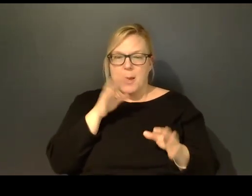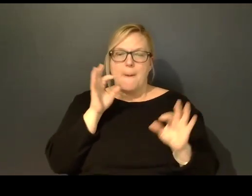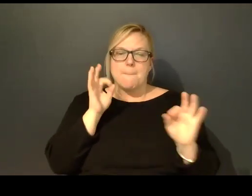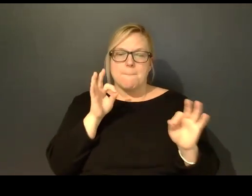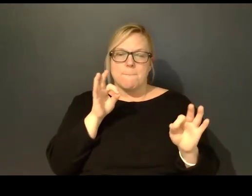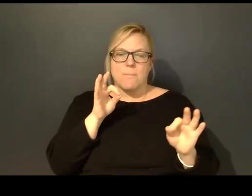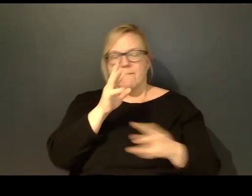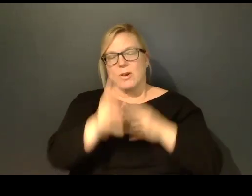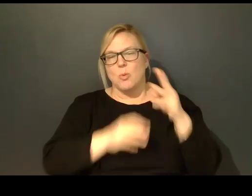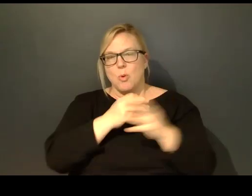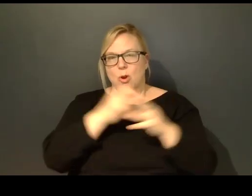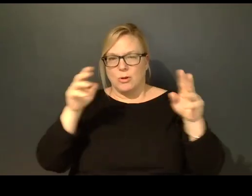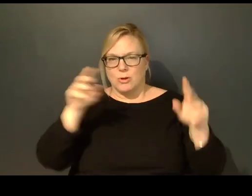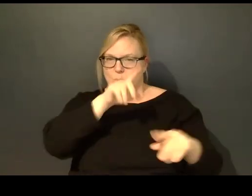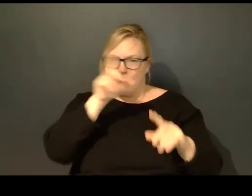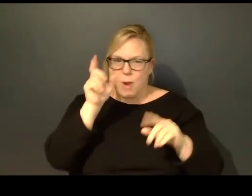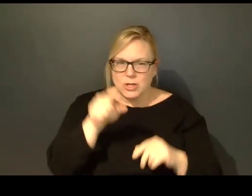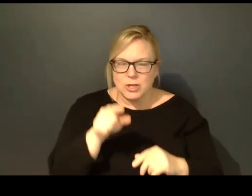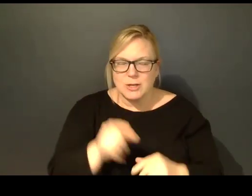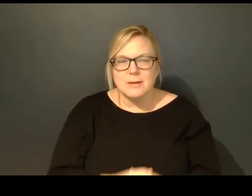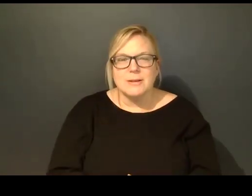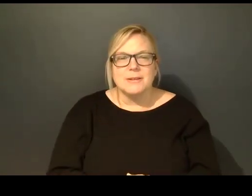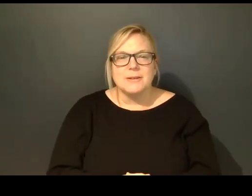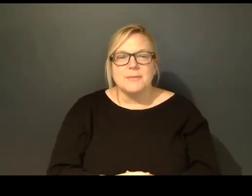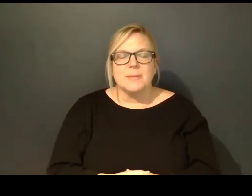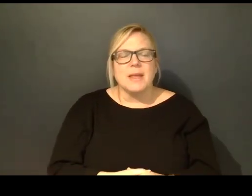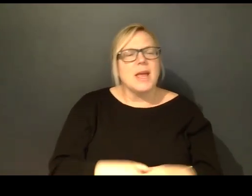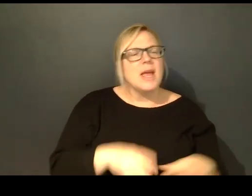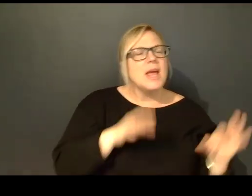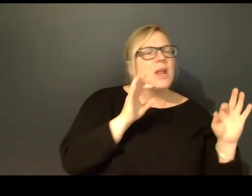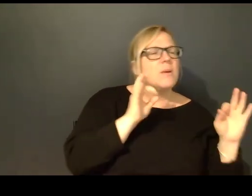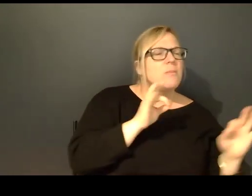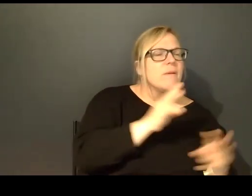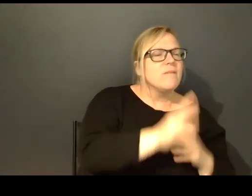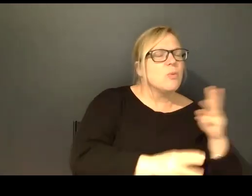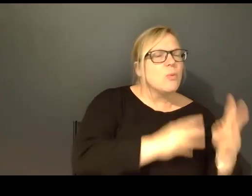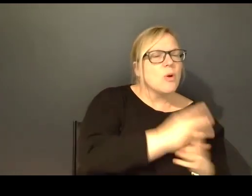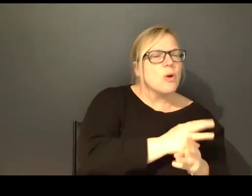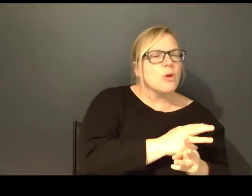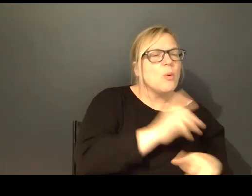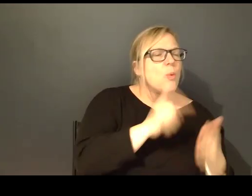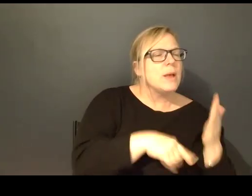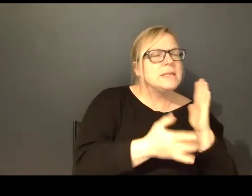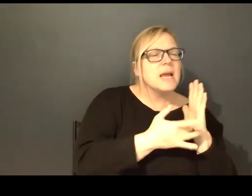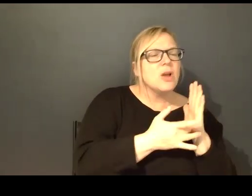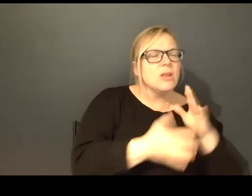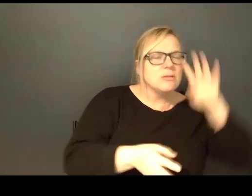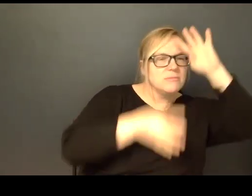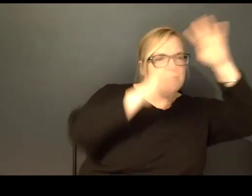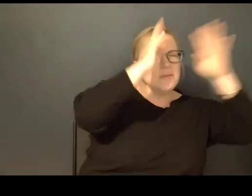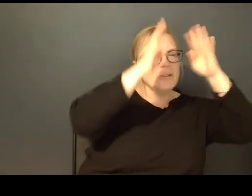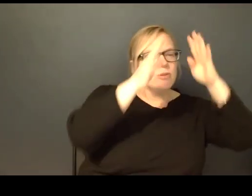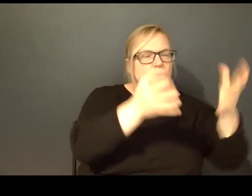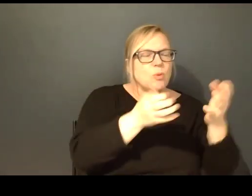front of you, Milena. I'm being very, very helpful today. I apologize. In a perfect world, what technological innovation would you each like to